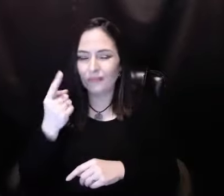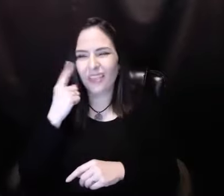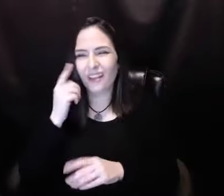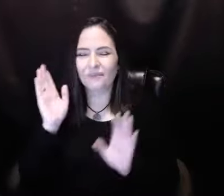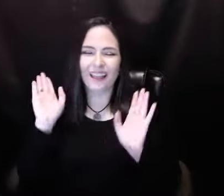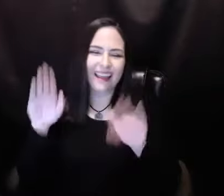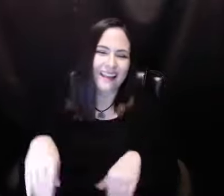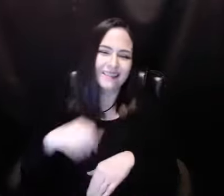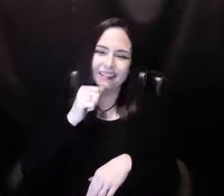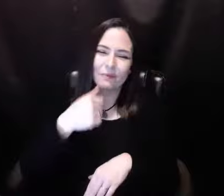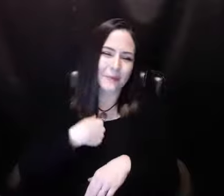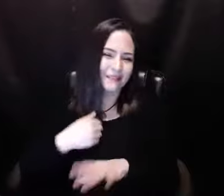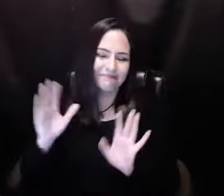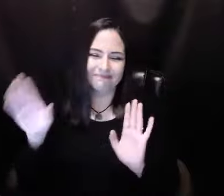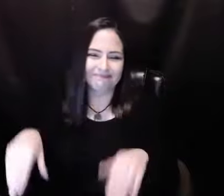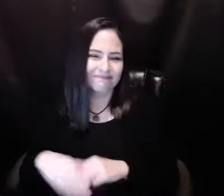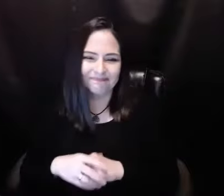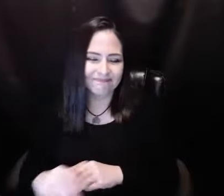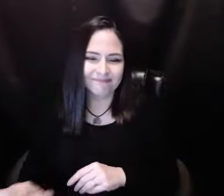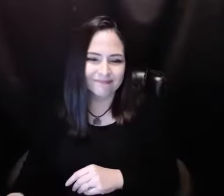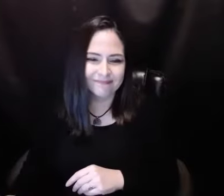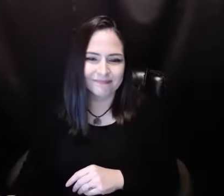but I always told myself, that's not me.